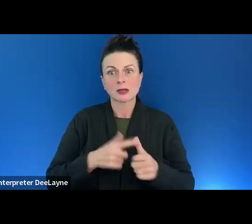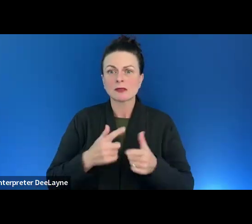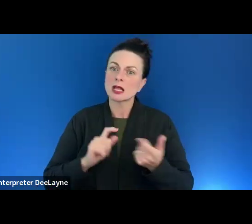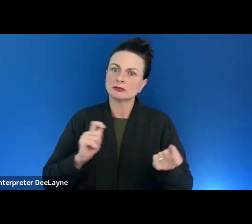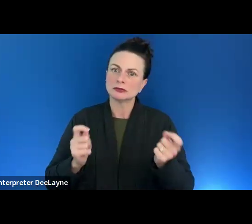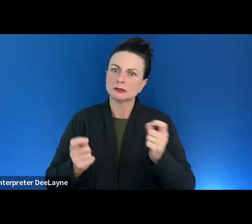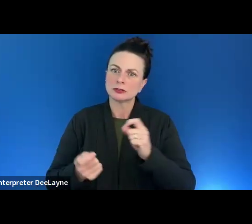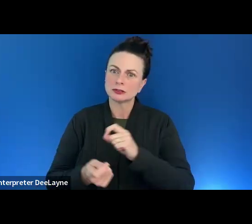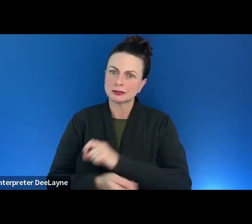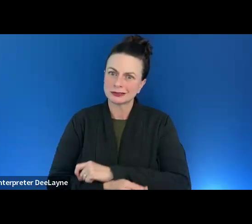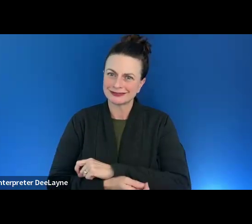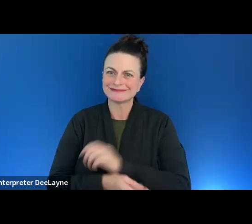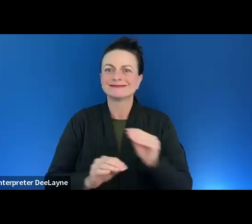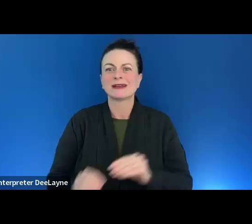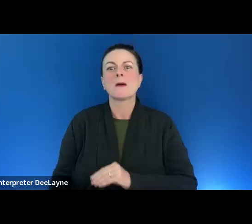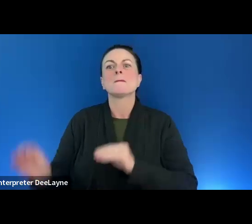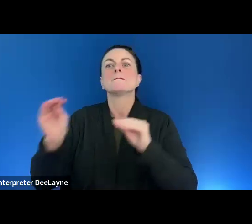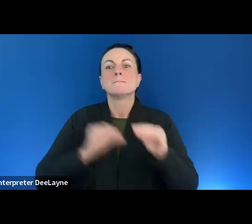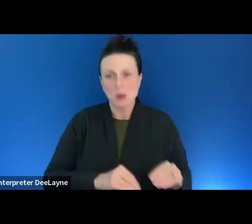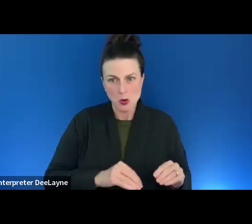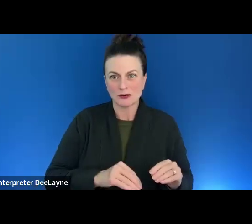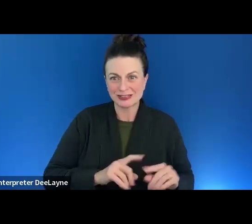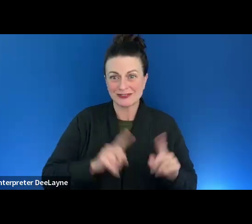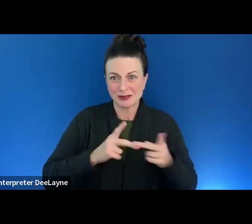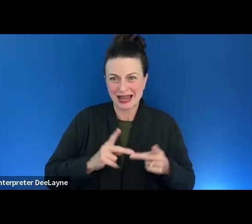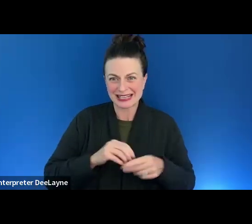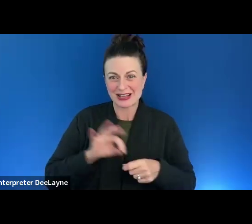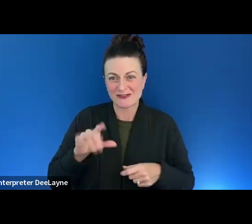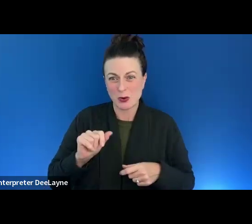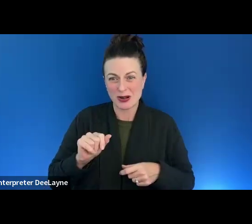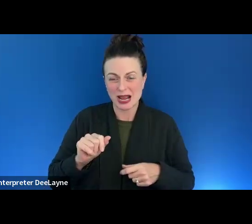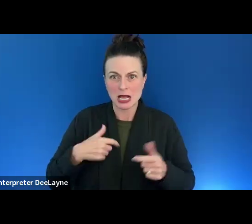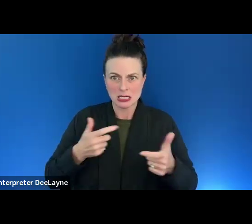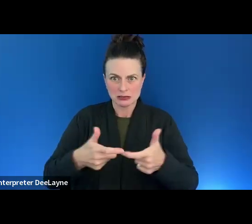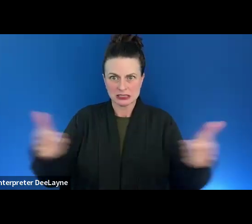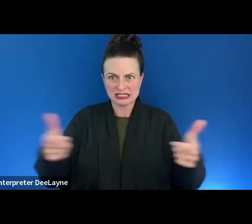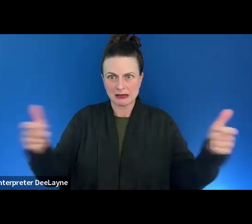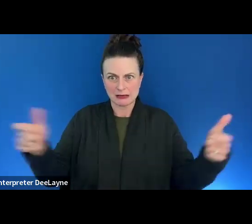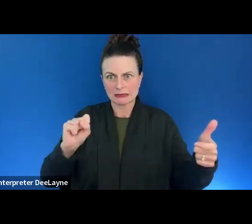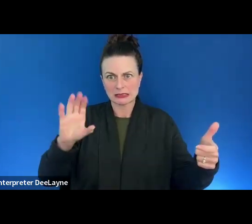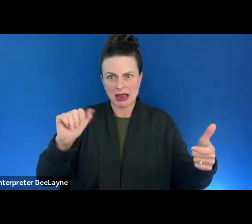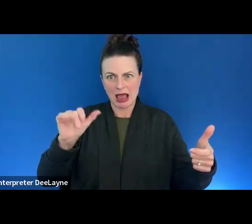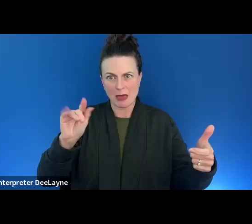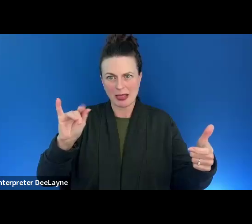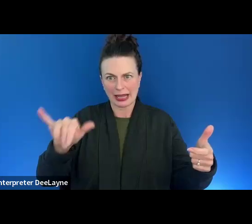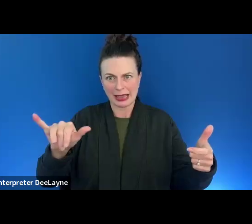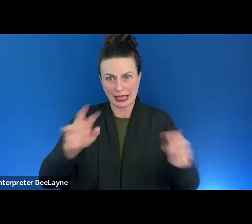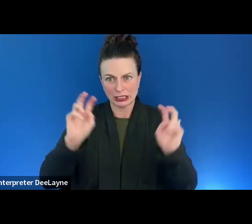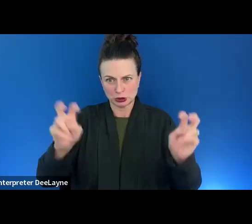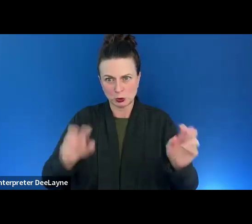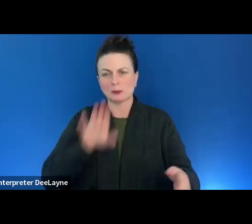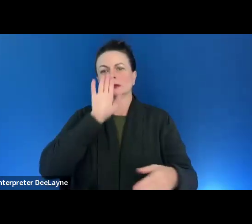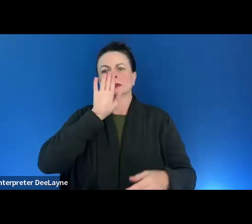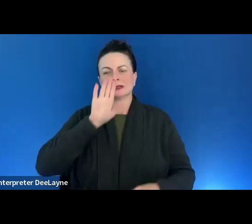and actually had moved to a different location in Florida, I got into more of the scalability. So now instead of under, the beginning